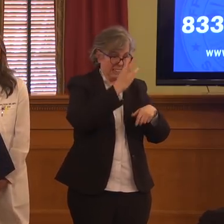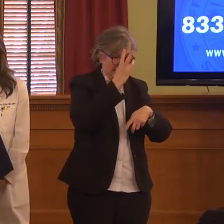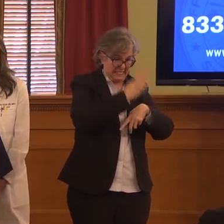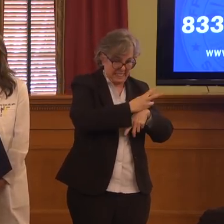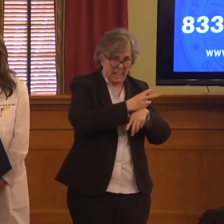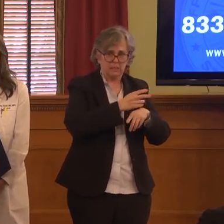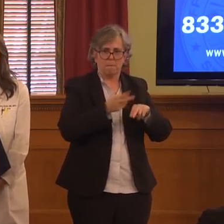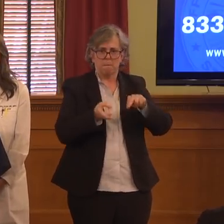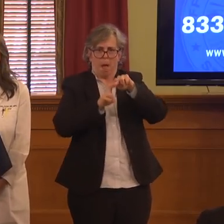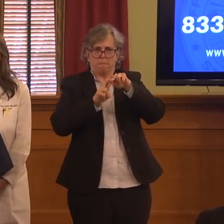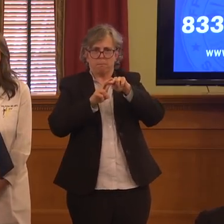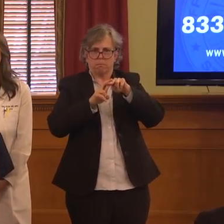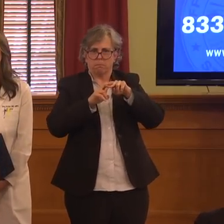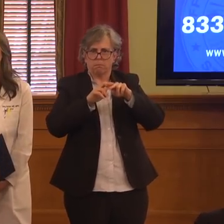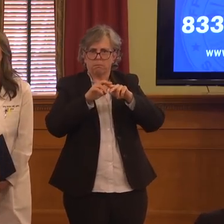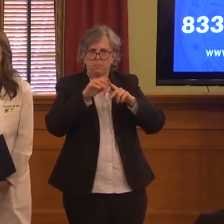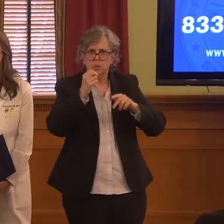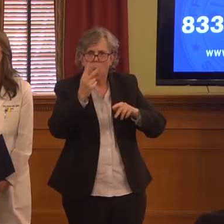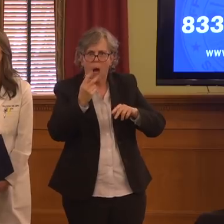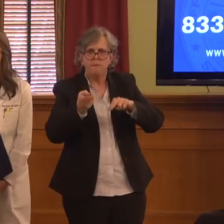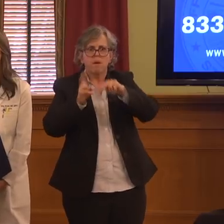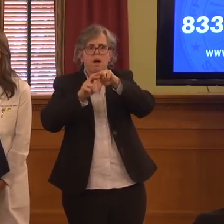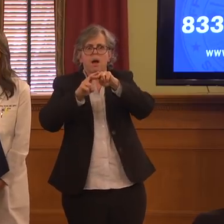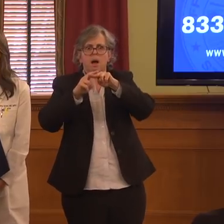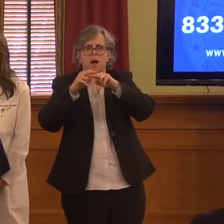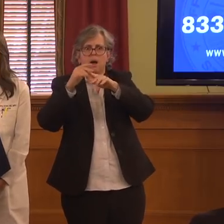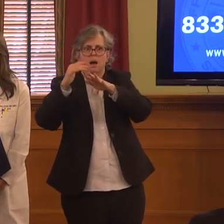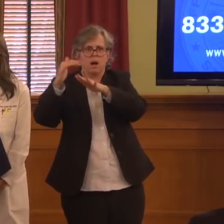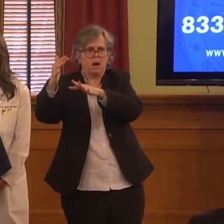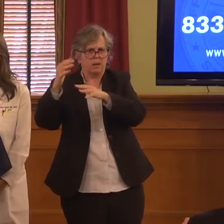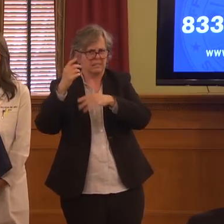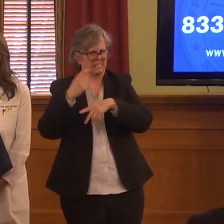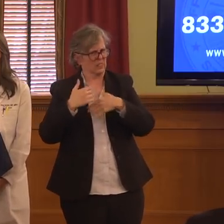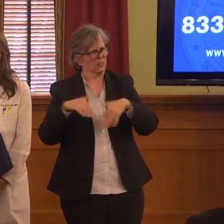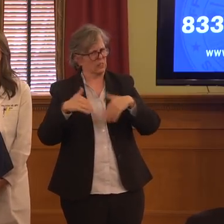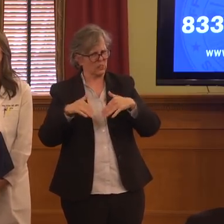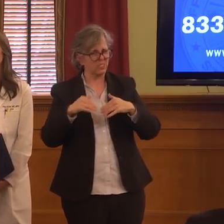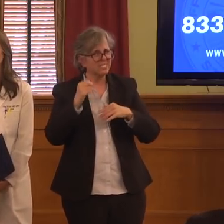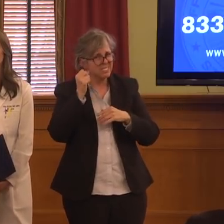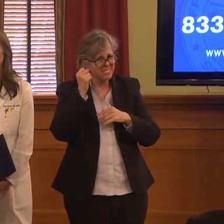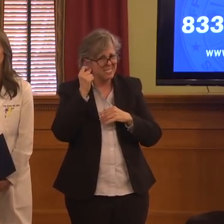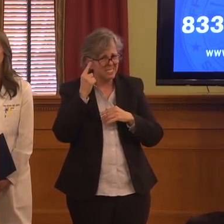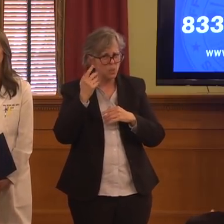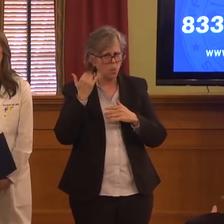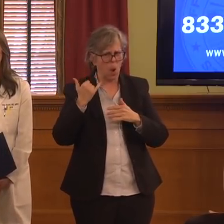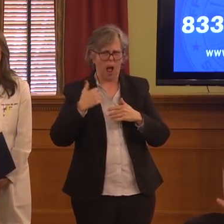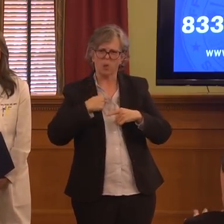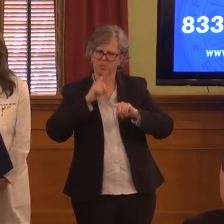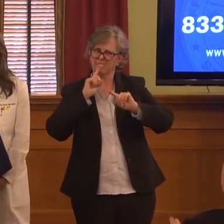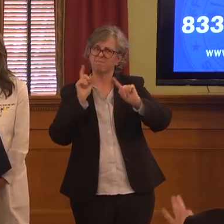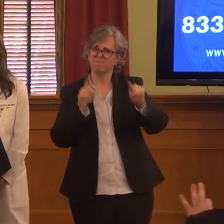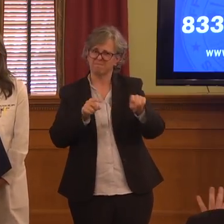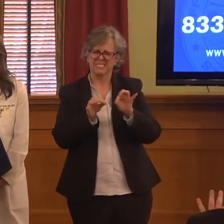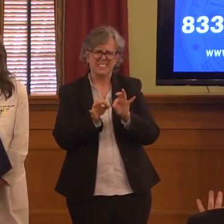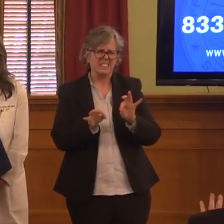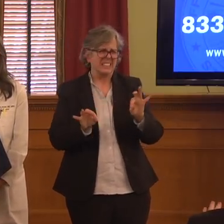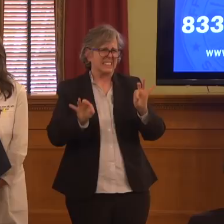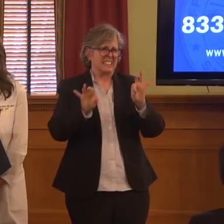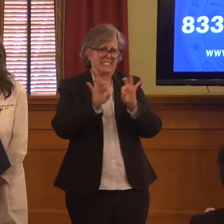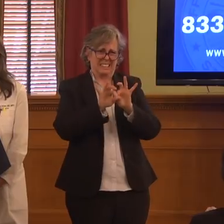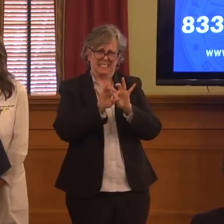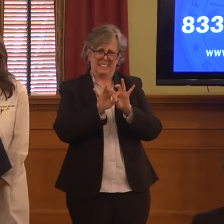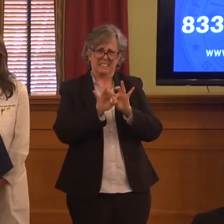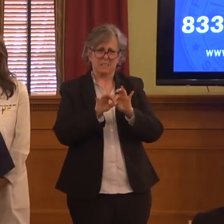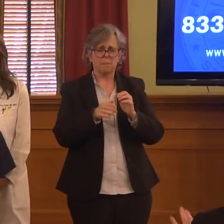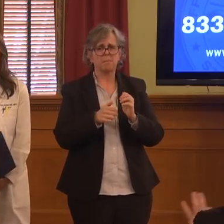of what we're trying to do, but even more important than what we're ordering, what's important is how people take care of themselves and take care of each